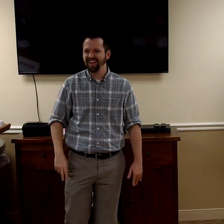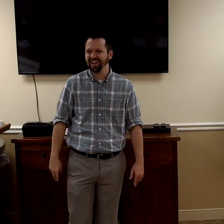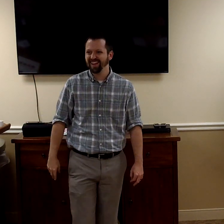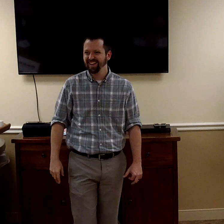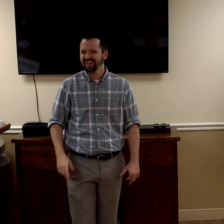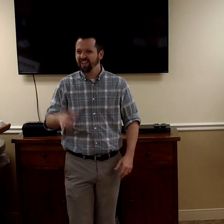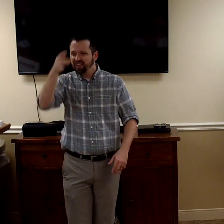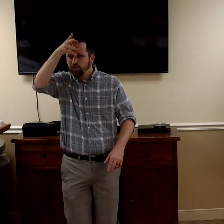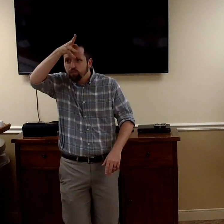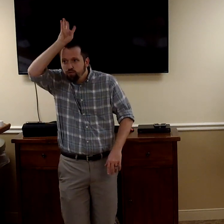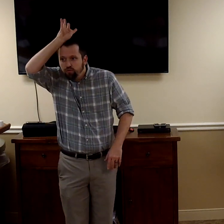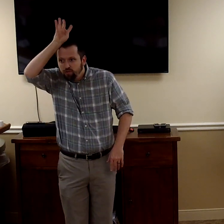Rooster. Like that.